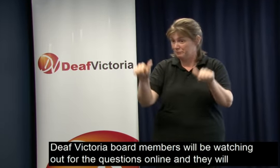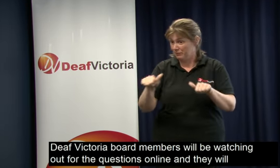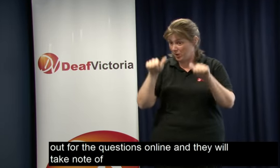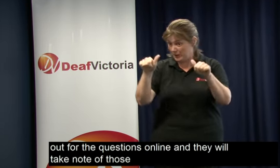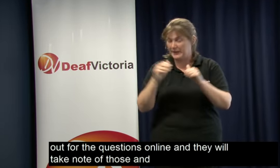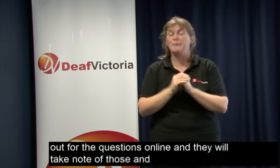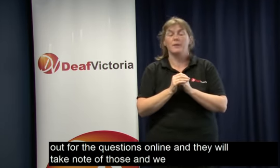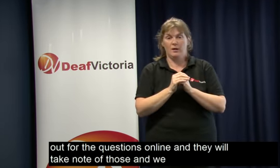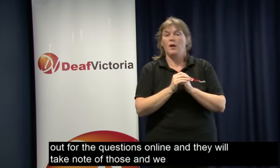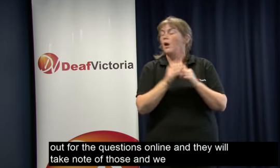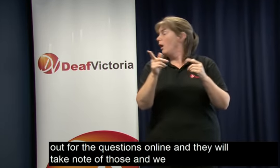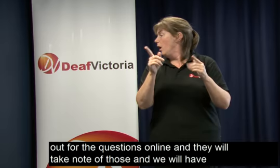ask those questions.